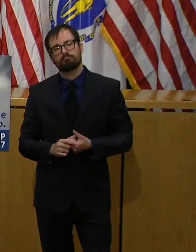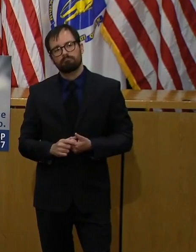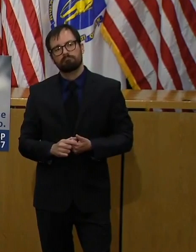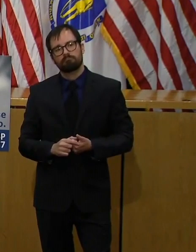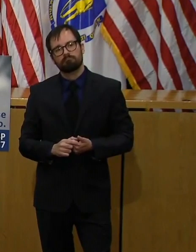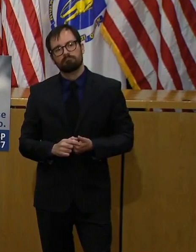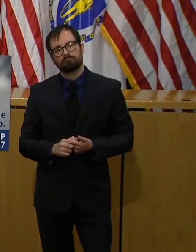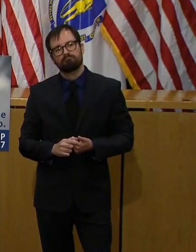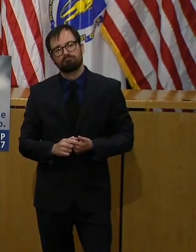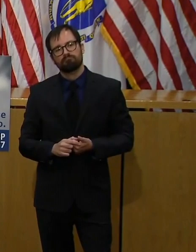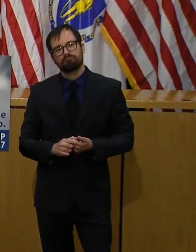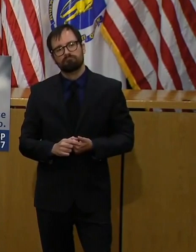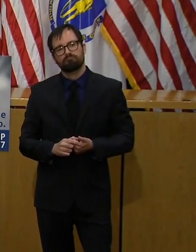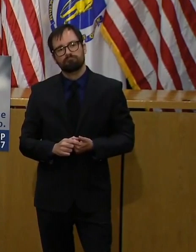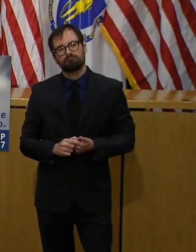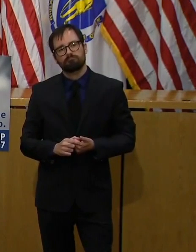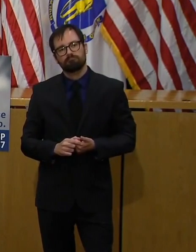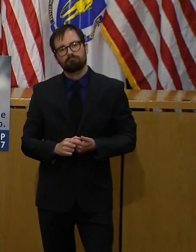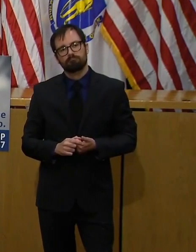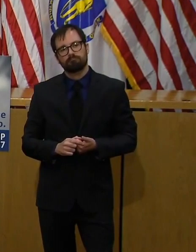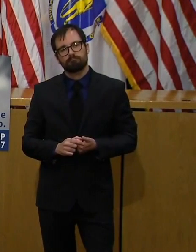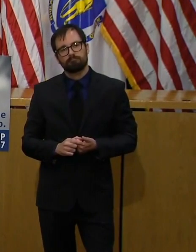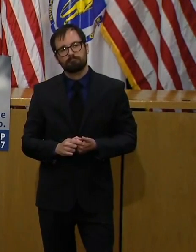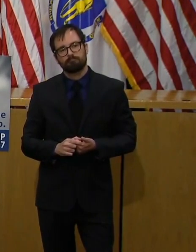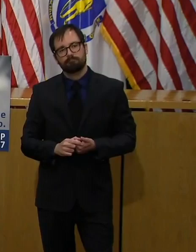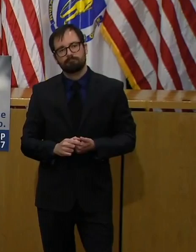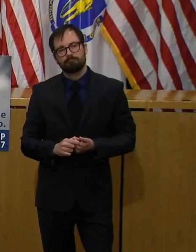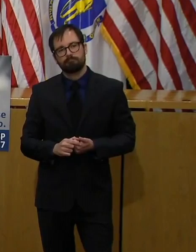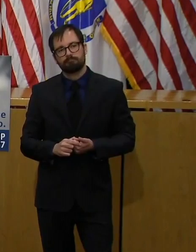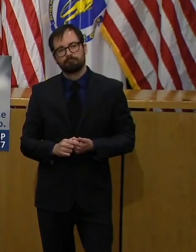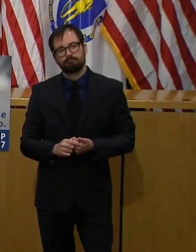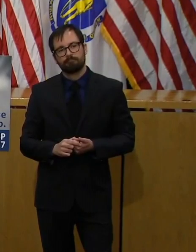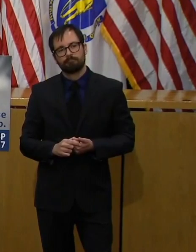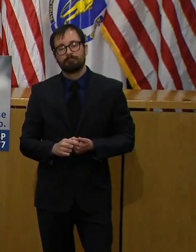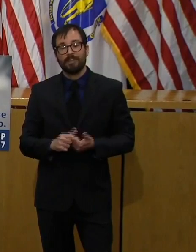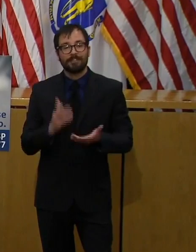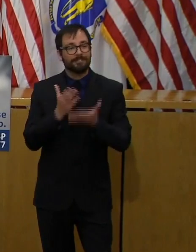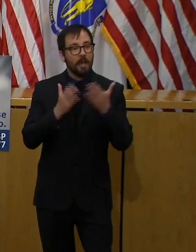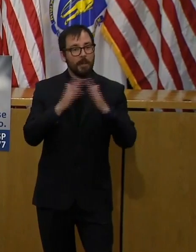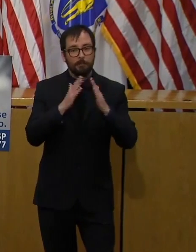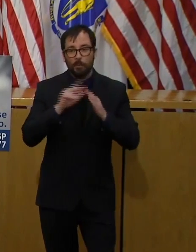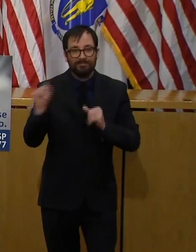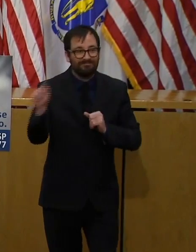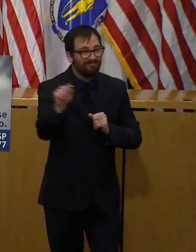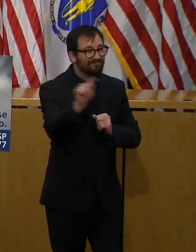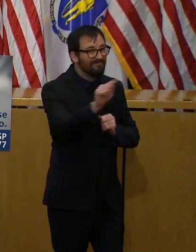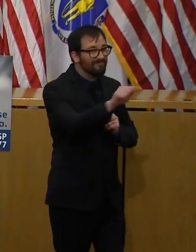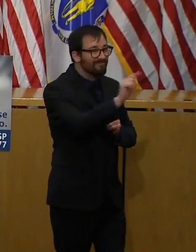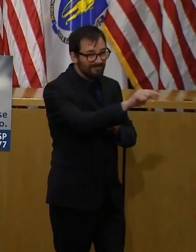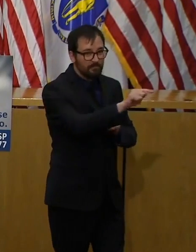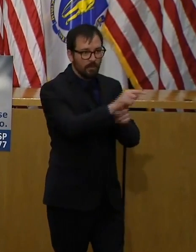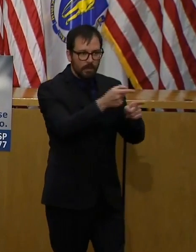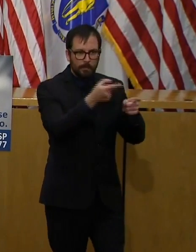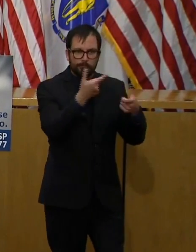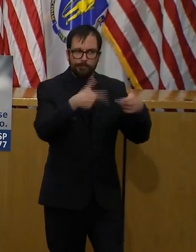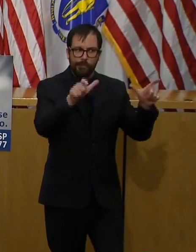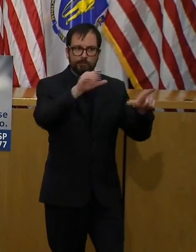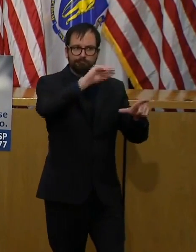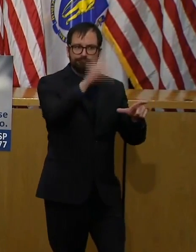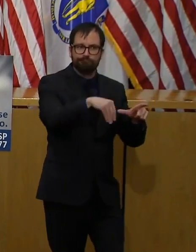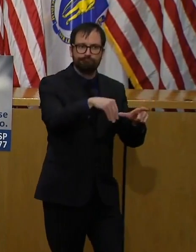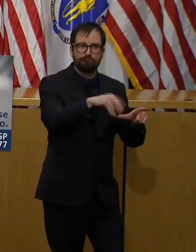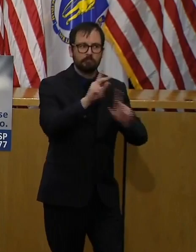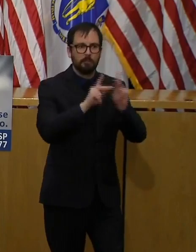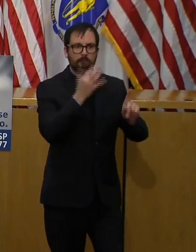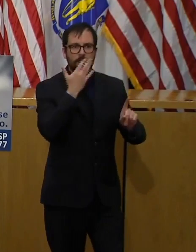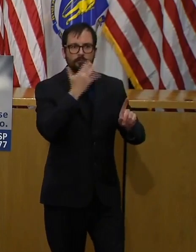of disproportionality. So we are continuing to push out, particularly through Quest, because many of our community health centers use Quest as their other testing. So we're trying to